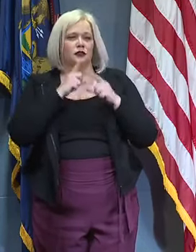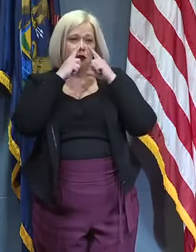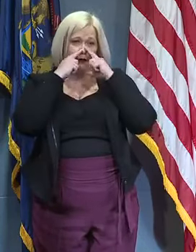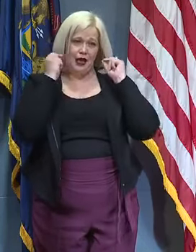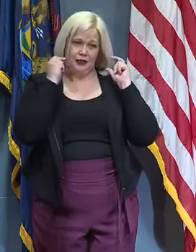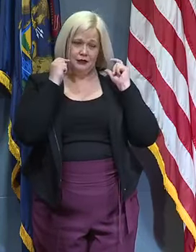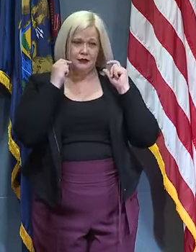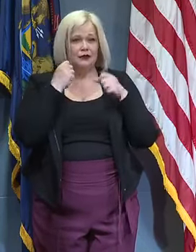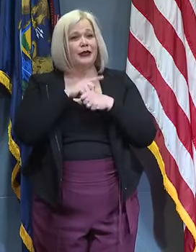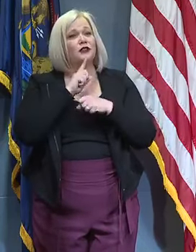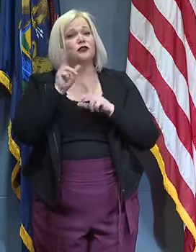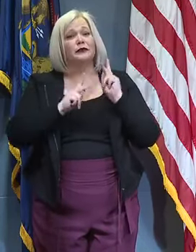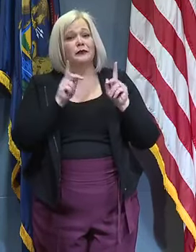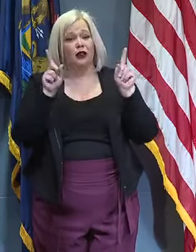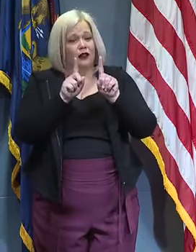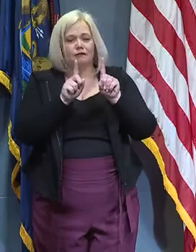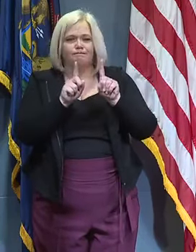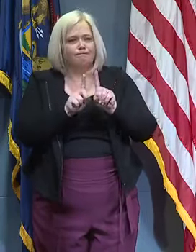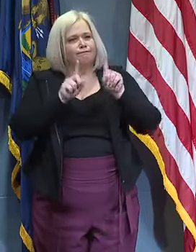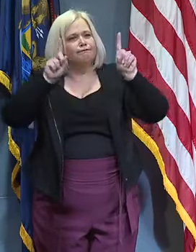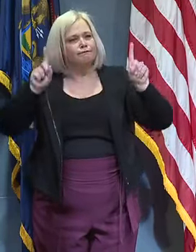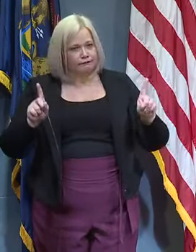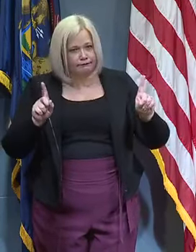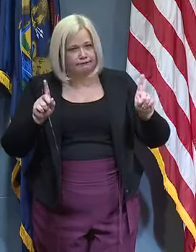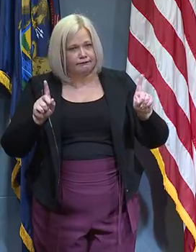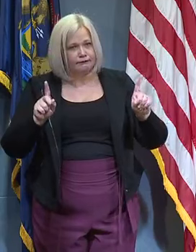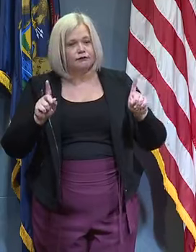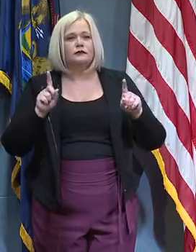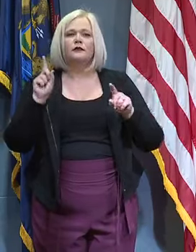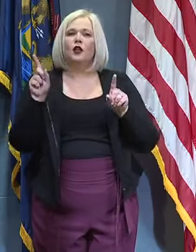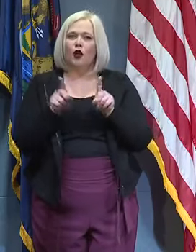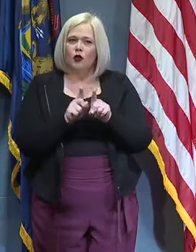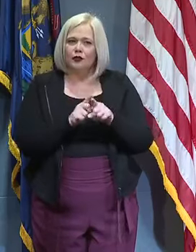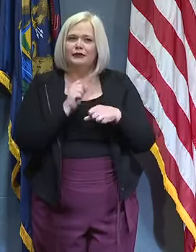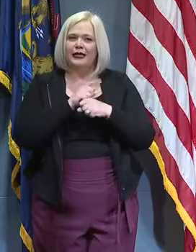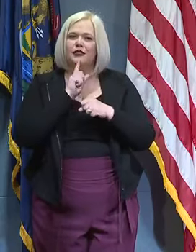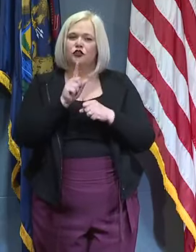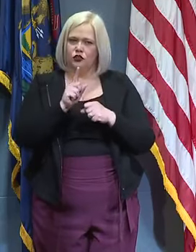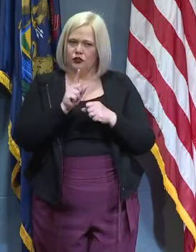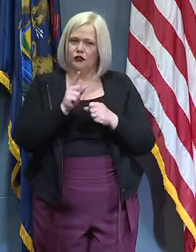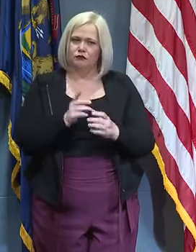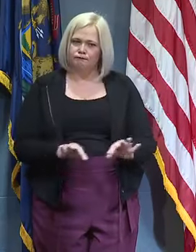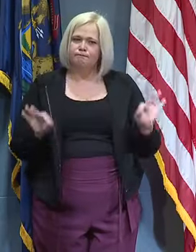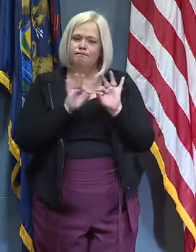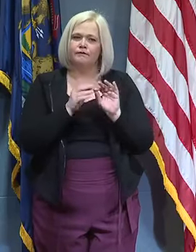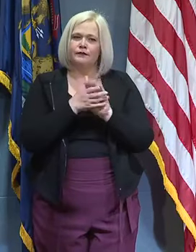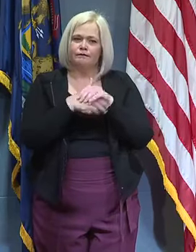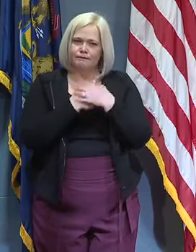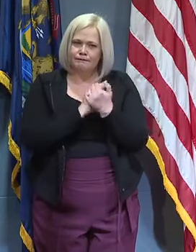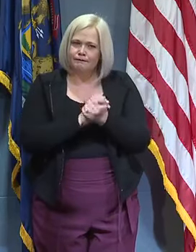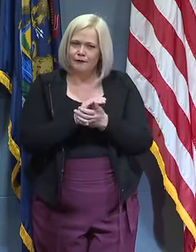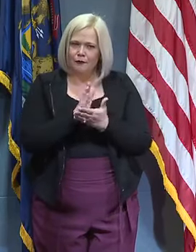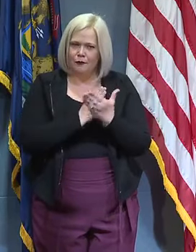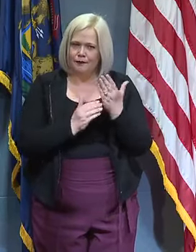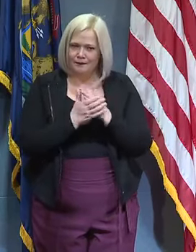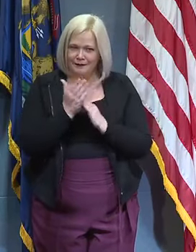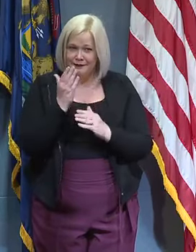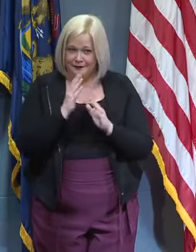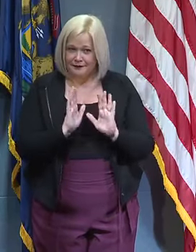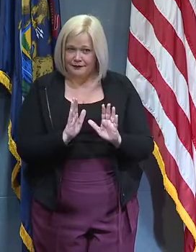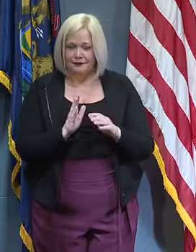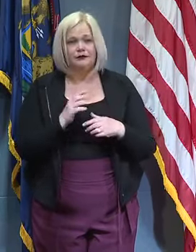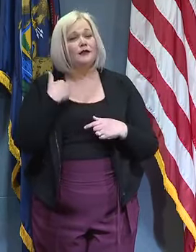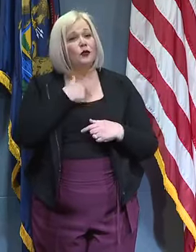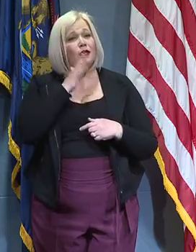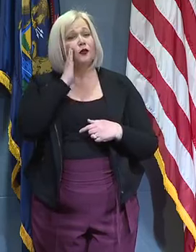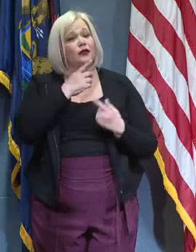distance between you and others. And remember to always practice good public health hygiene, like washing your hands frequently. We will get through this,